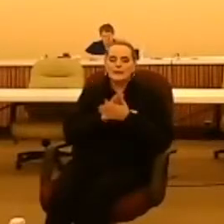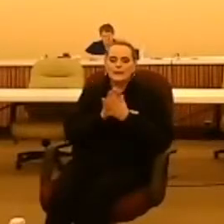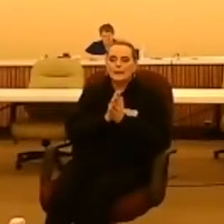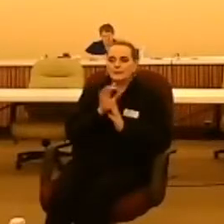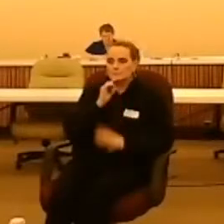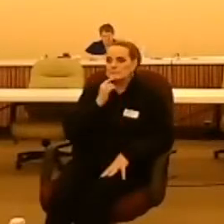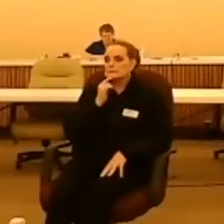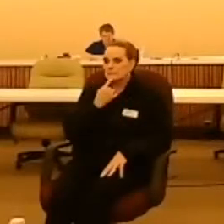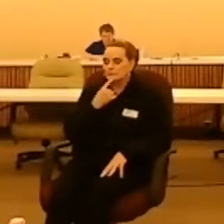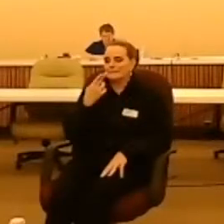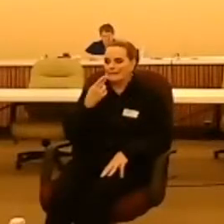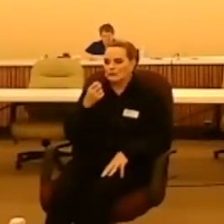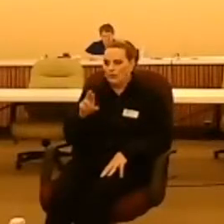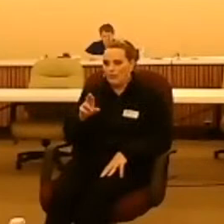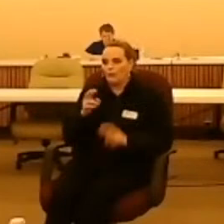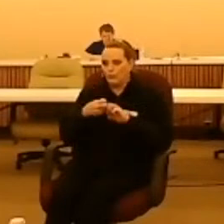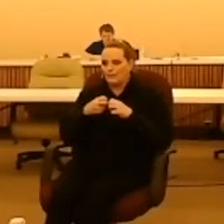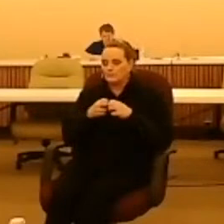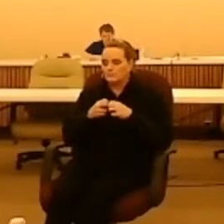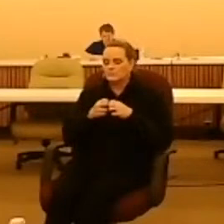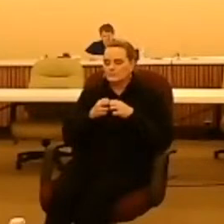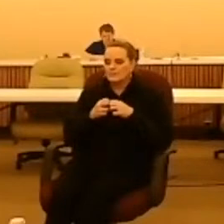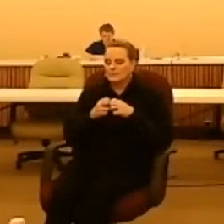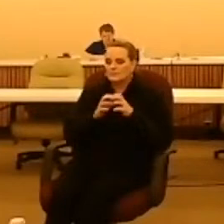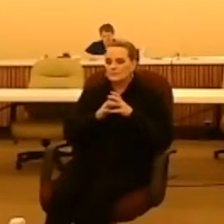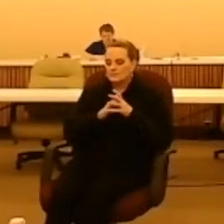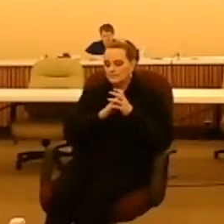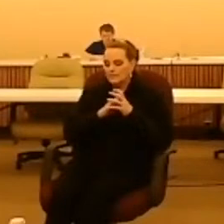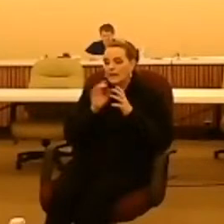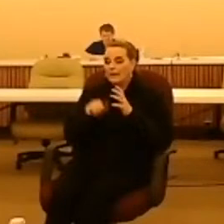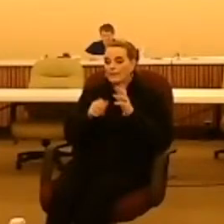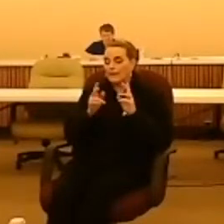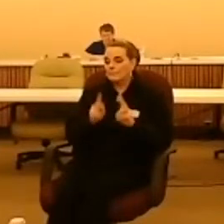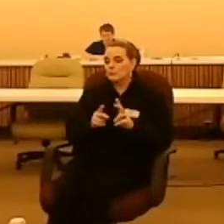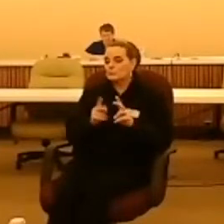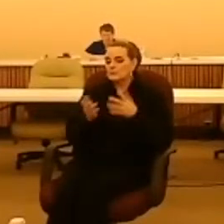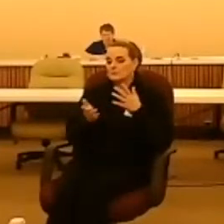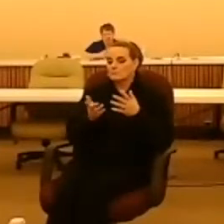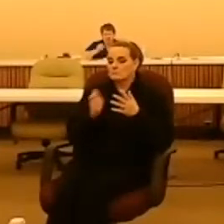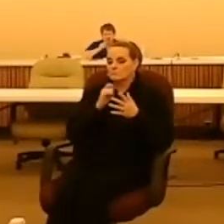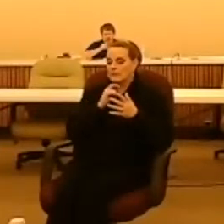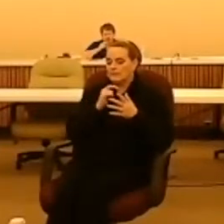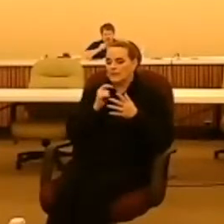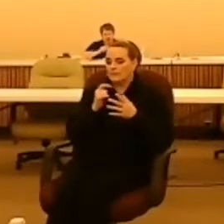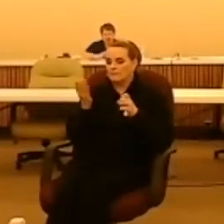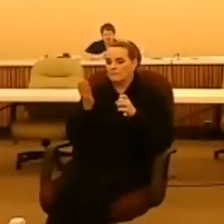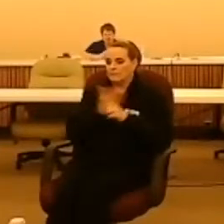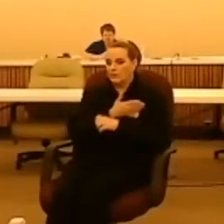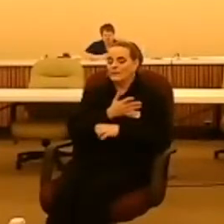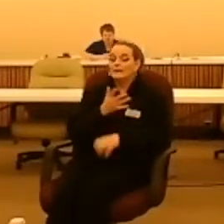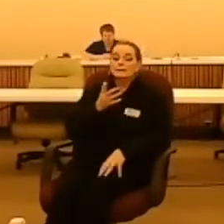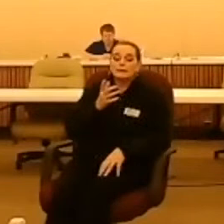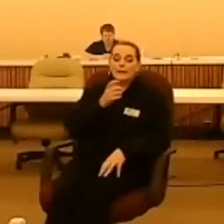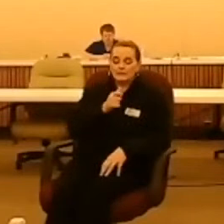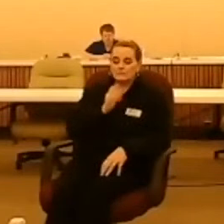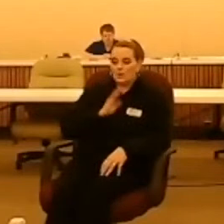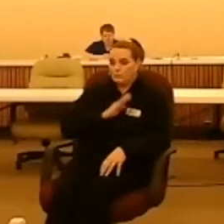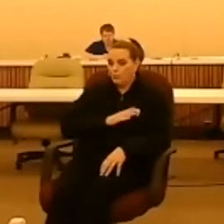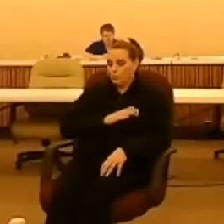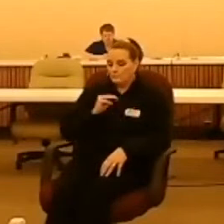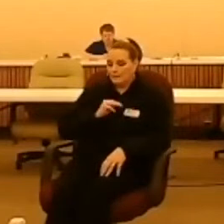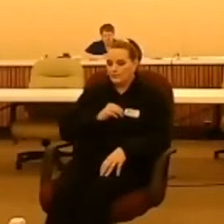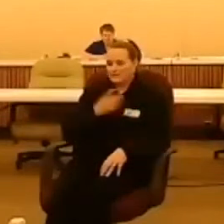serious HR matter, and that person might be out of a job. If it's a board member, it's a little